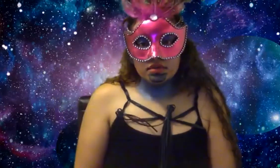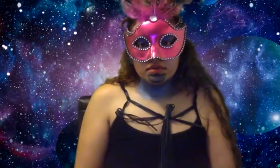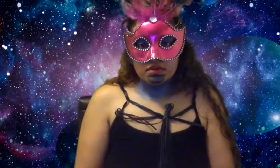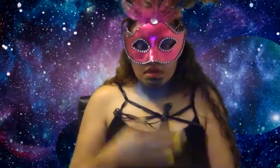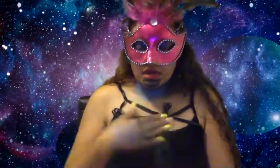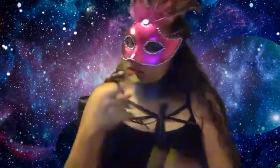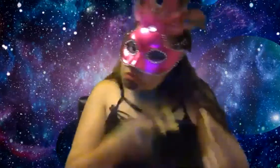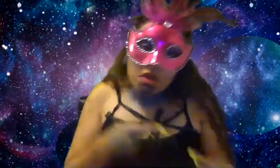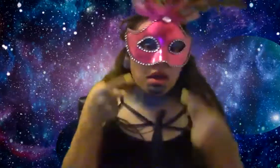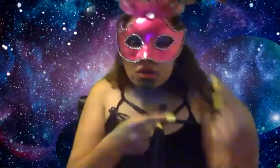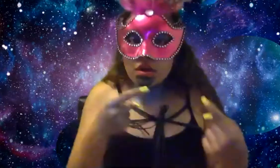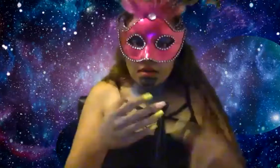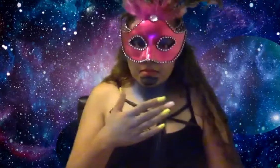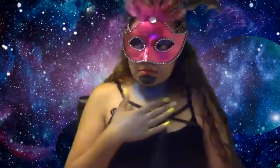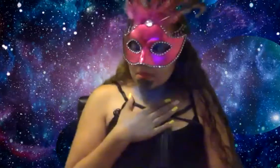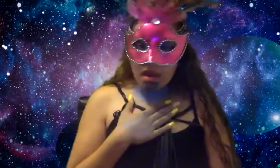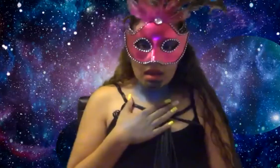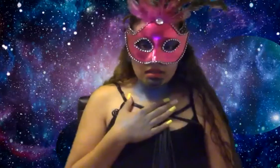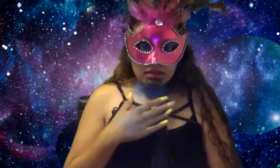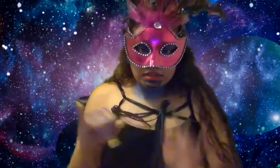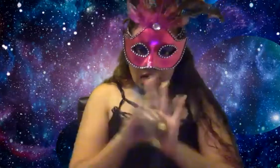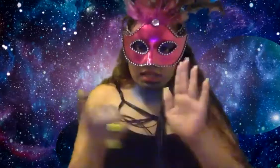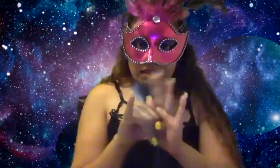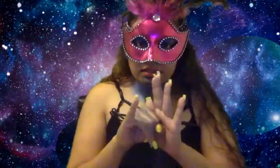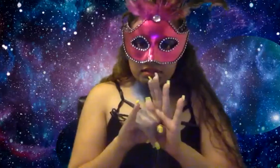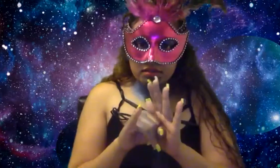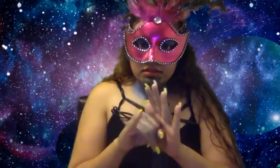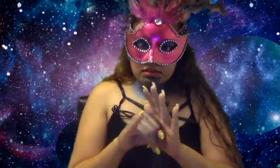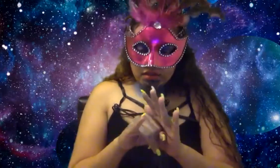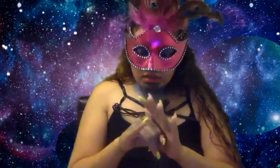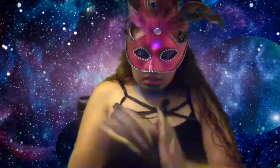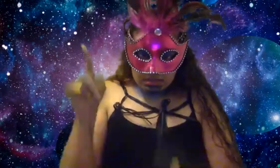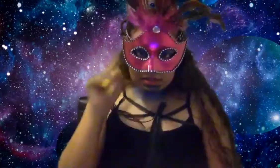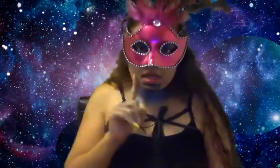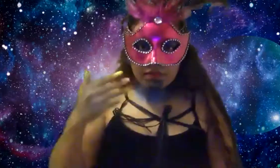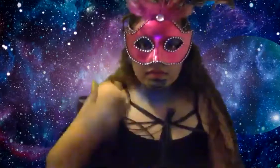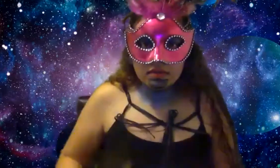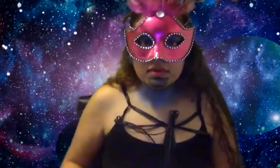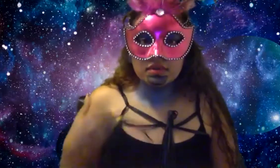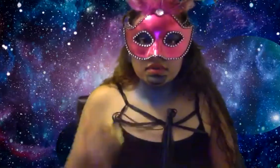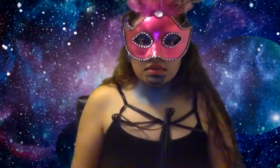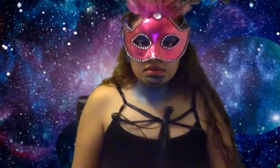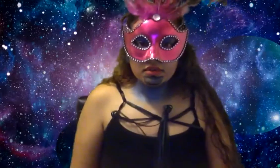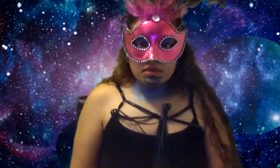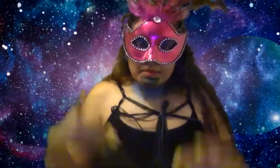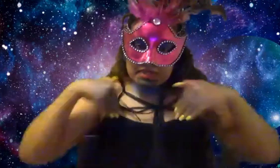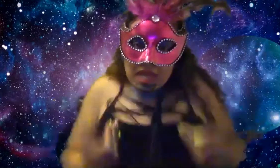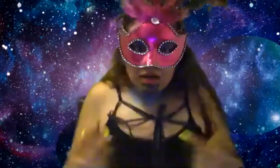I'm inviting you tonight to join me on my journey to share the struggle I have with my identity as a